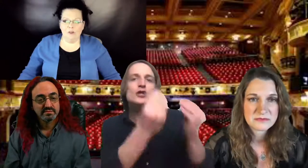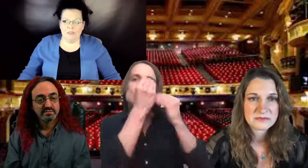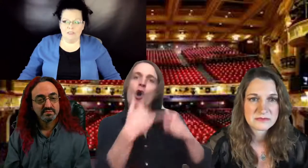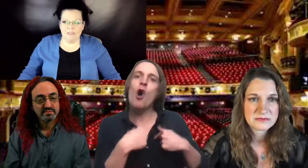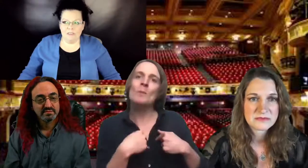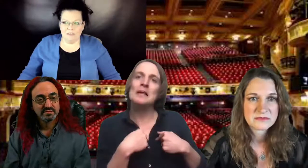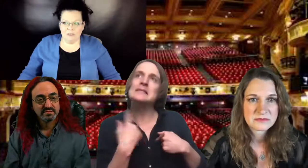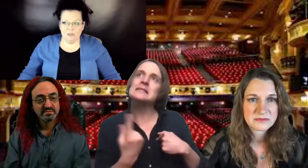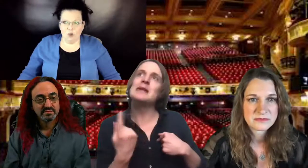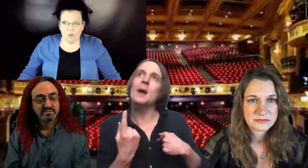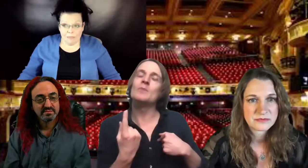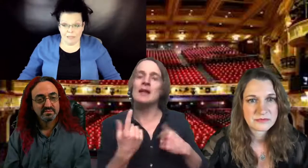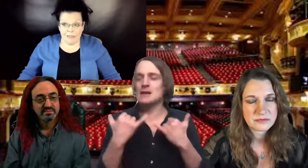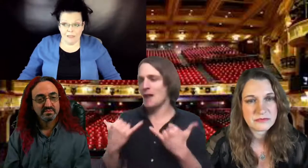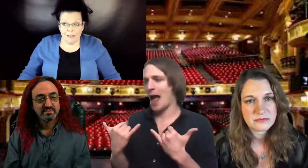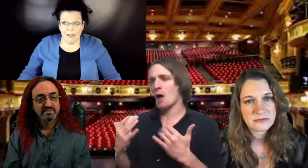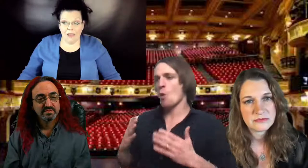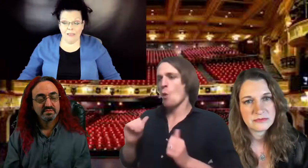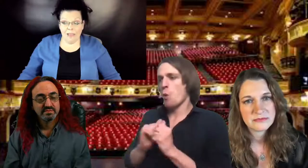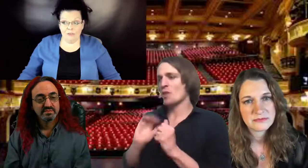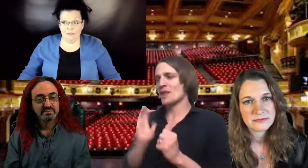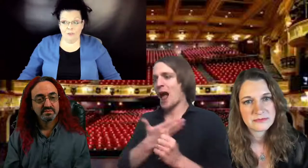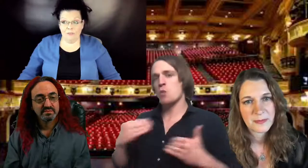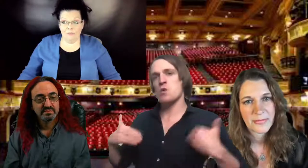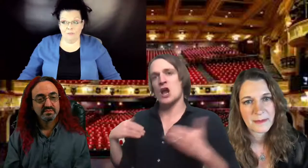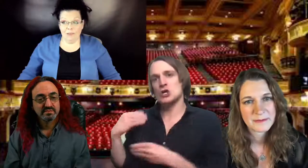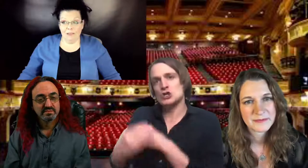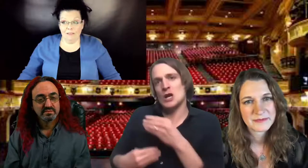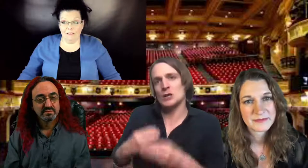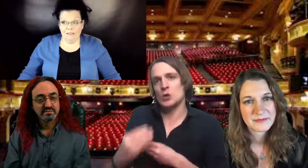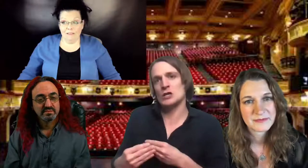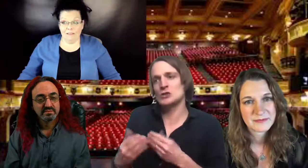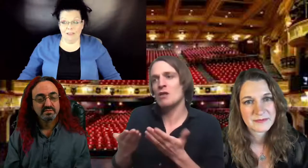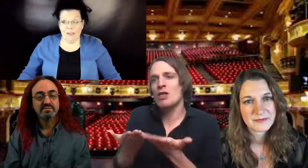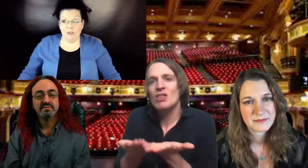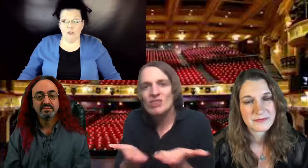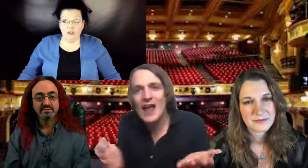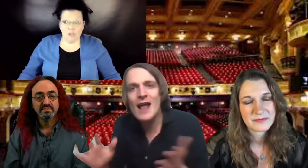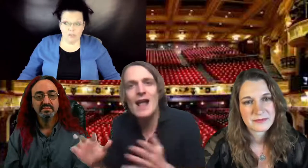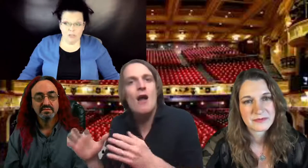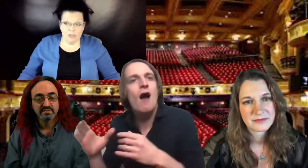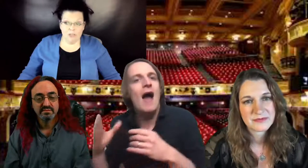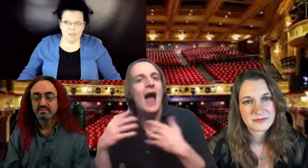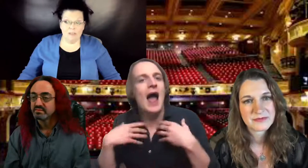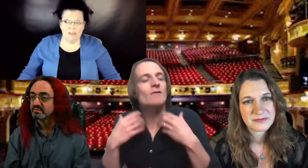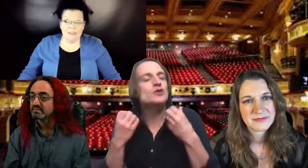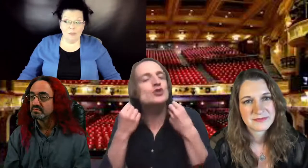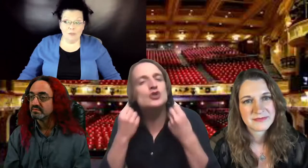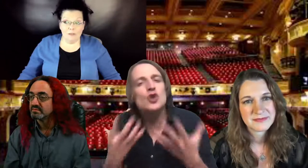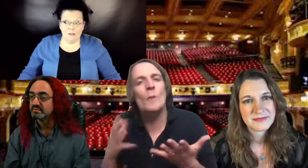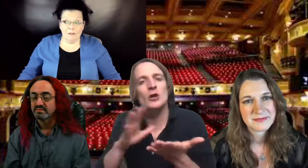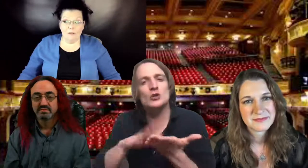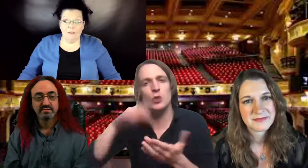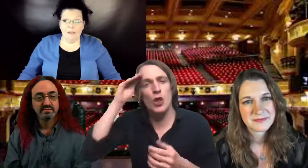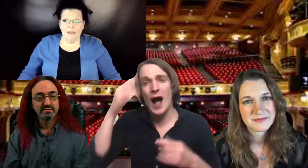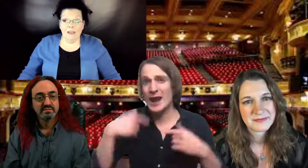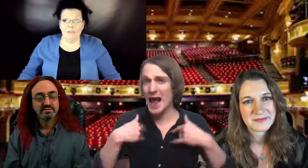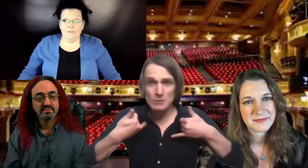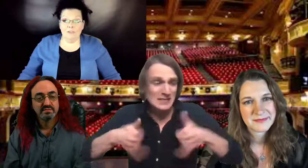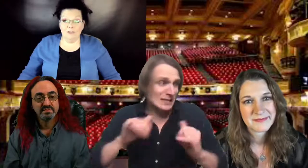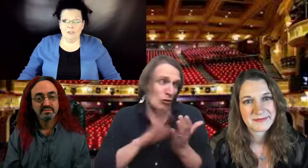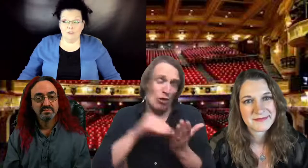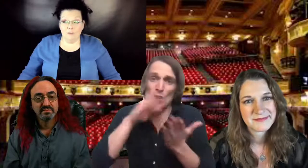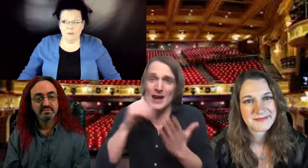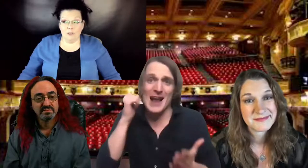deaf artists taught me and I gathered something from that. And our younger generation that's out there